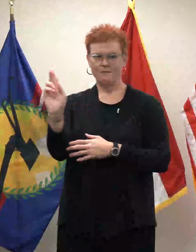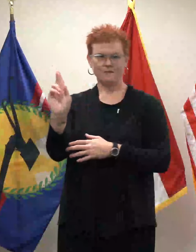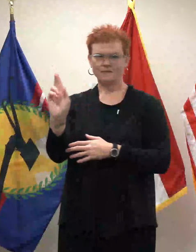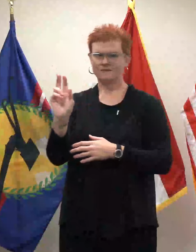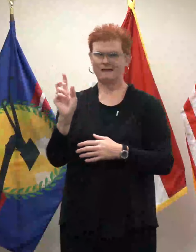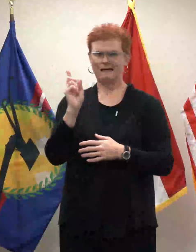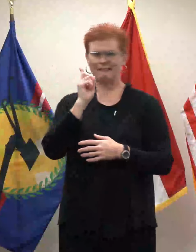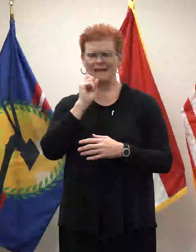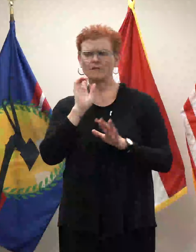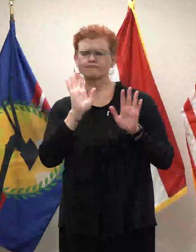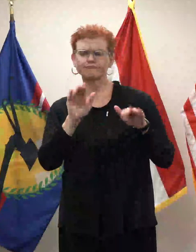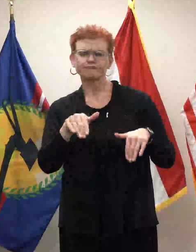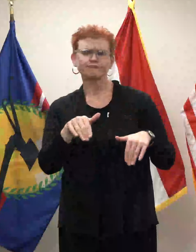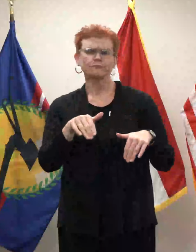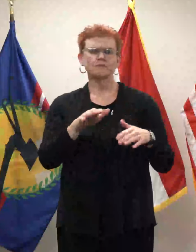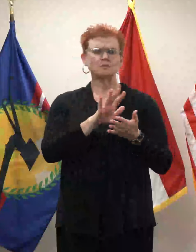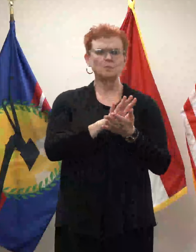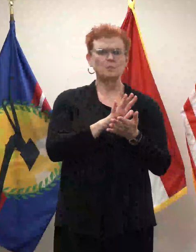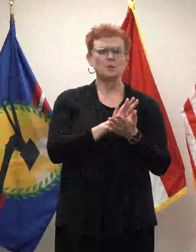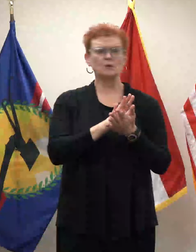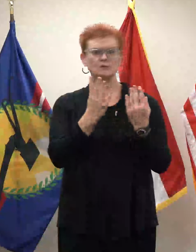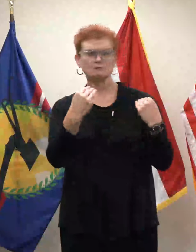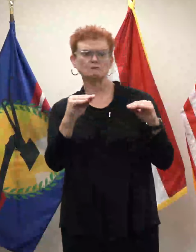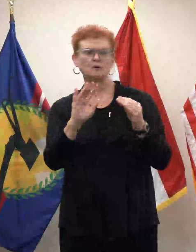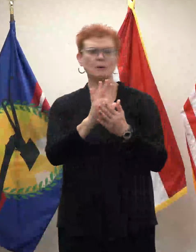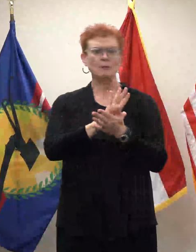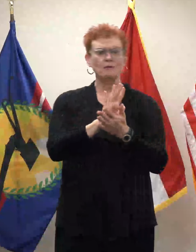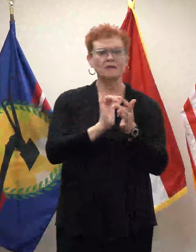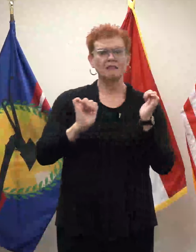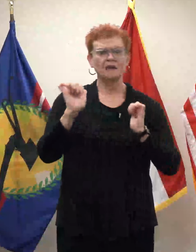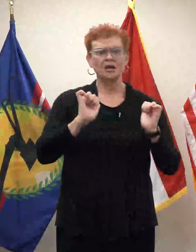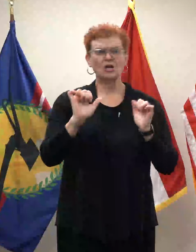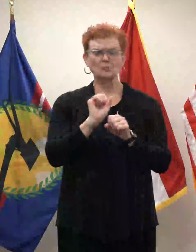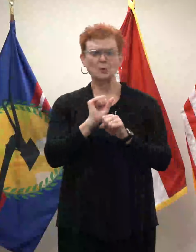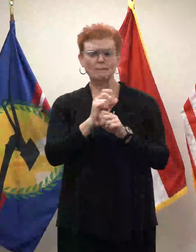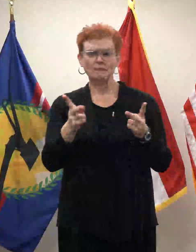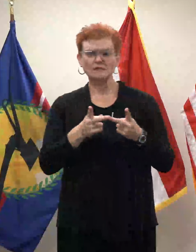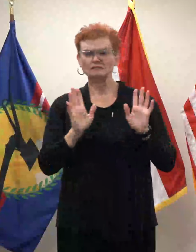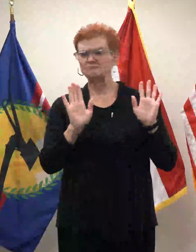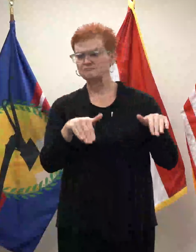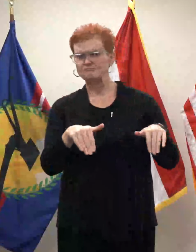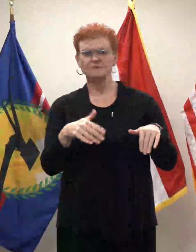schools, supermarkets, movie theaters, and workplaces. And remember this,